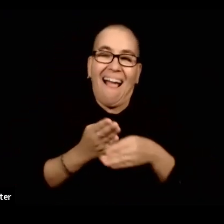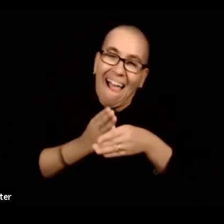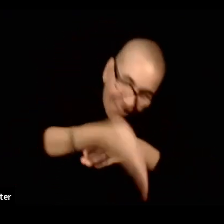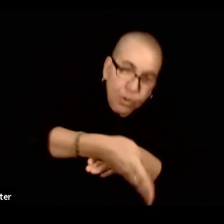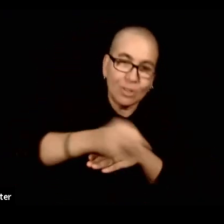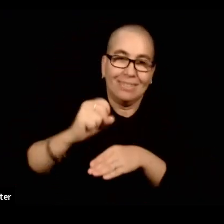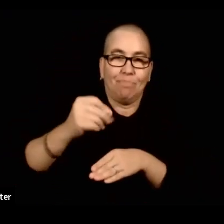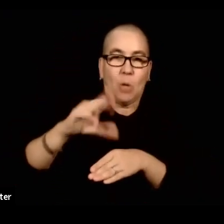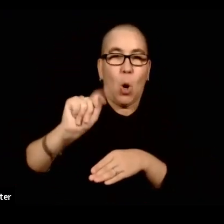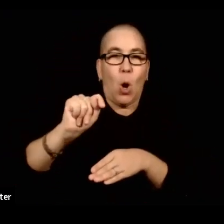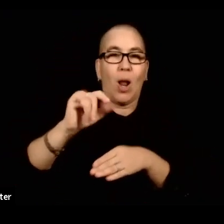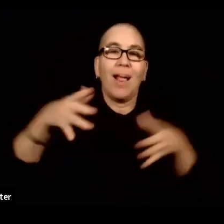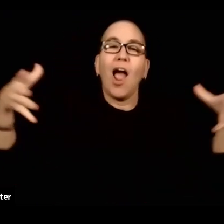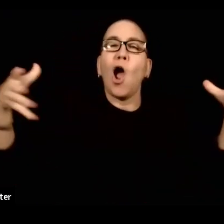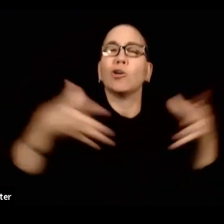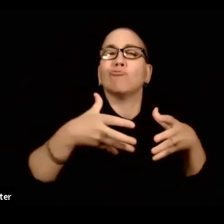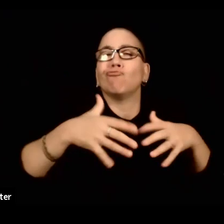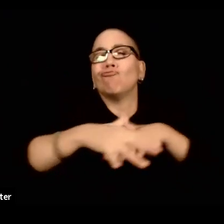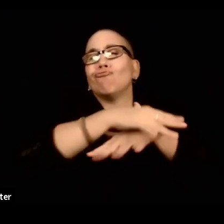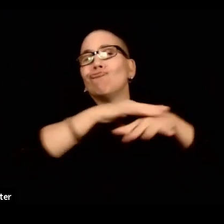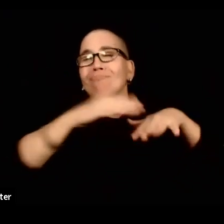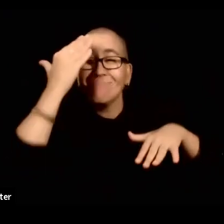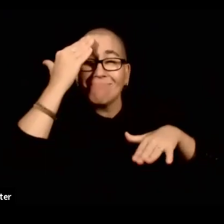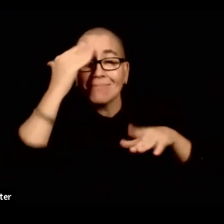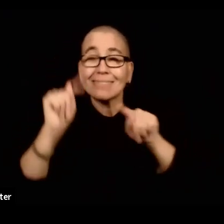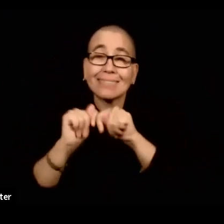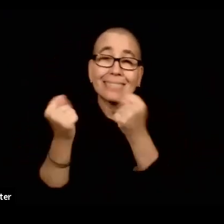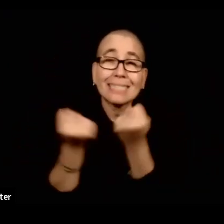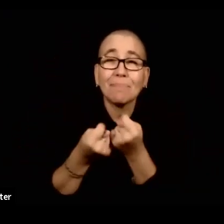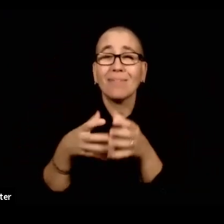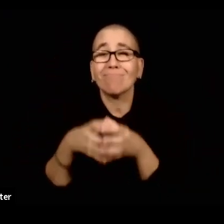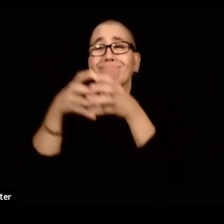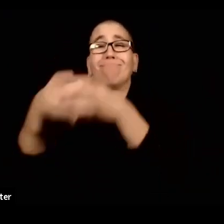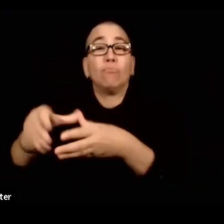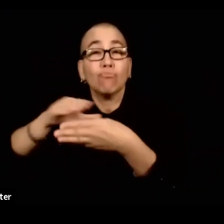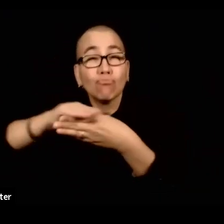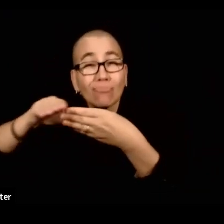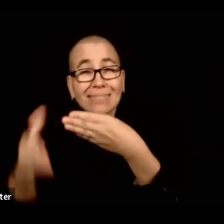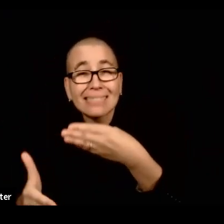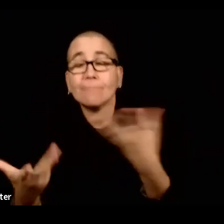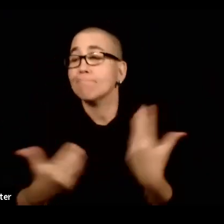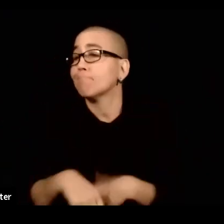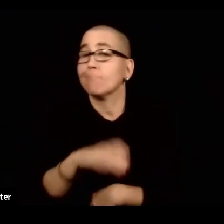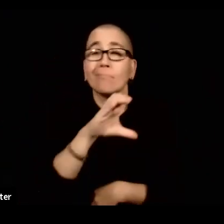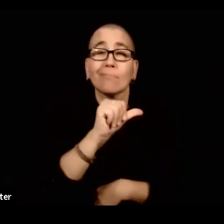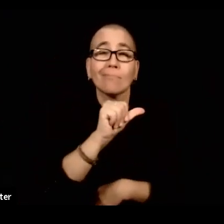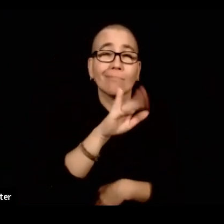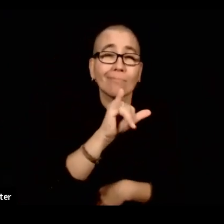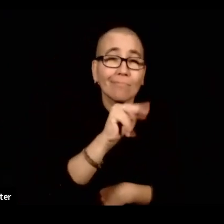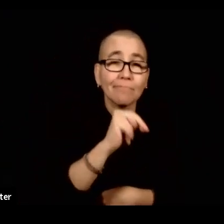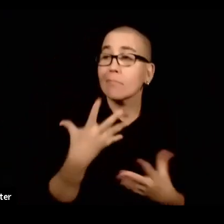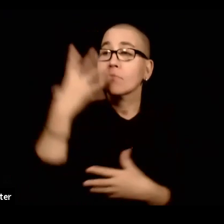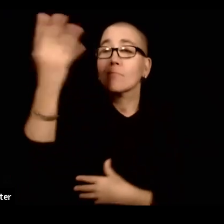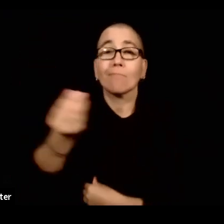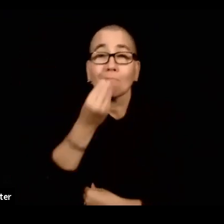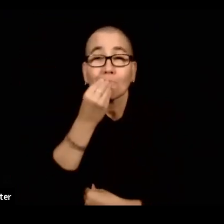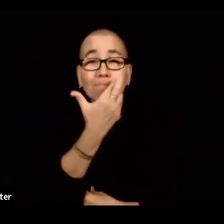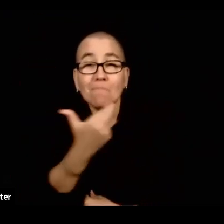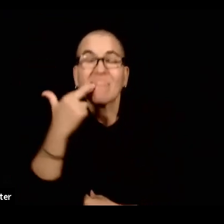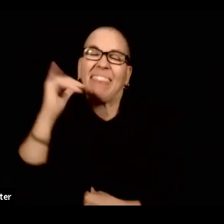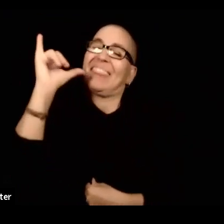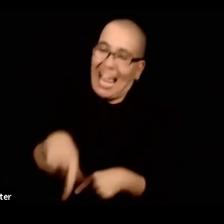to someone's cabin for a weekend, or a whole team goes out and does something social. So we're seeing less transmission